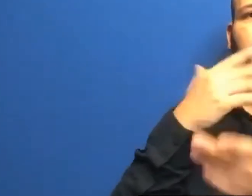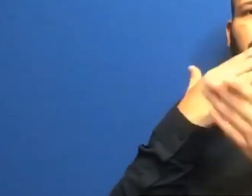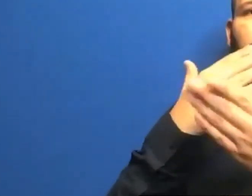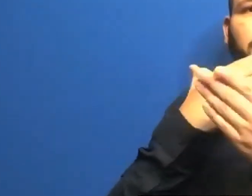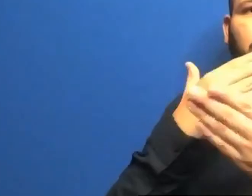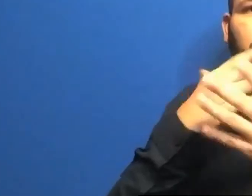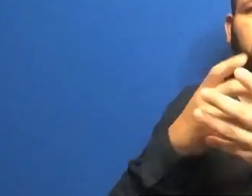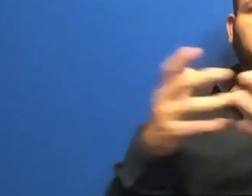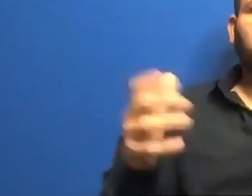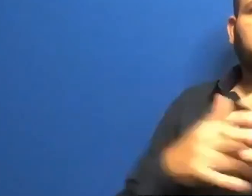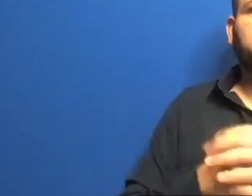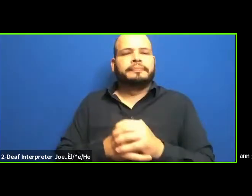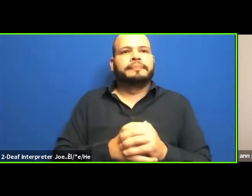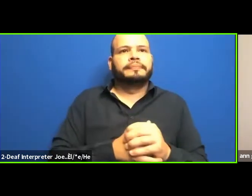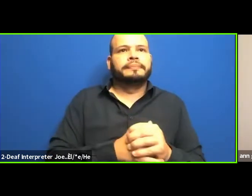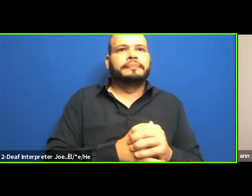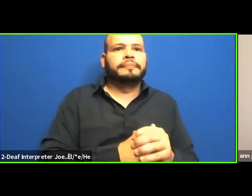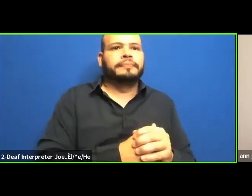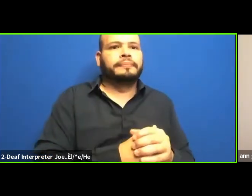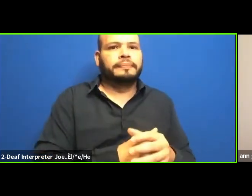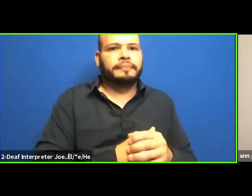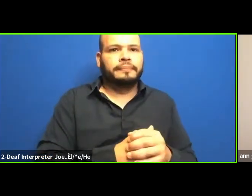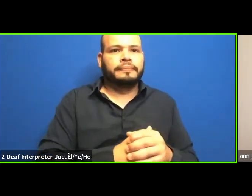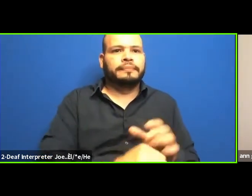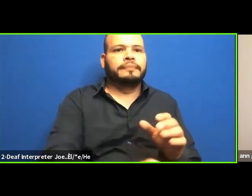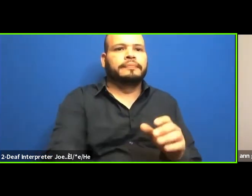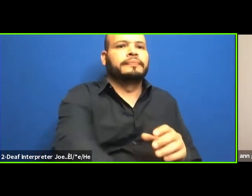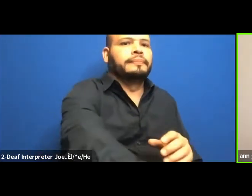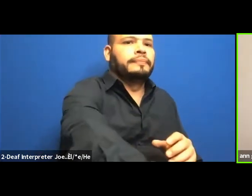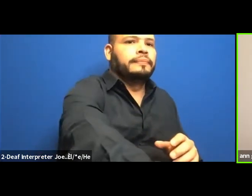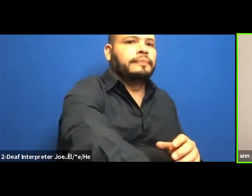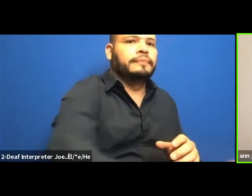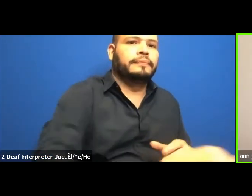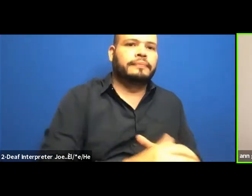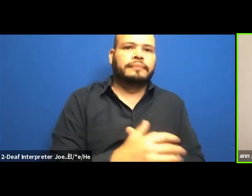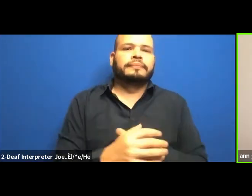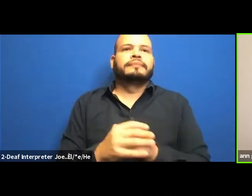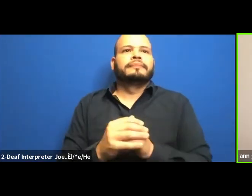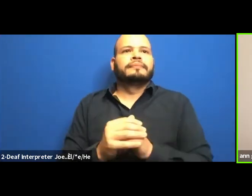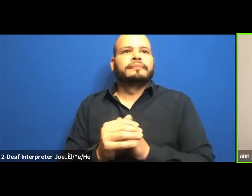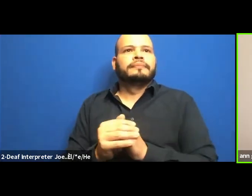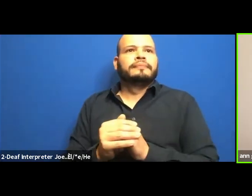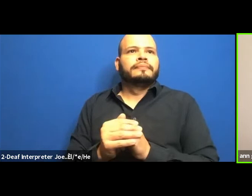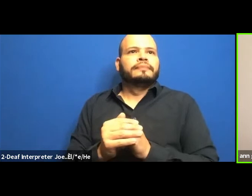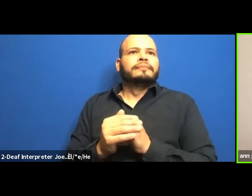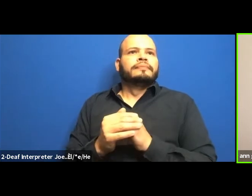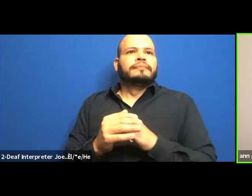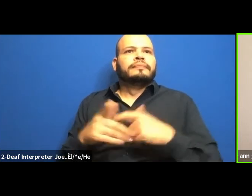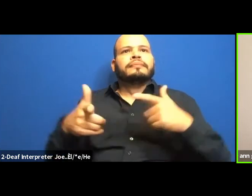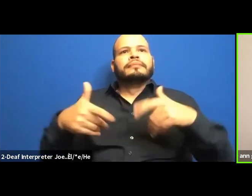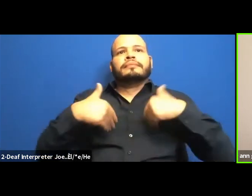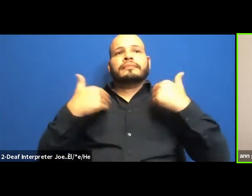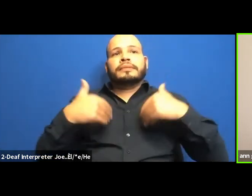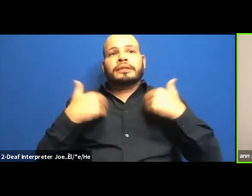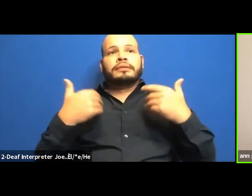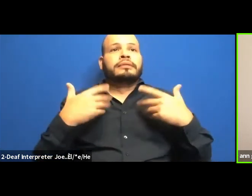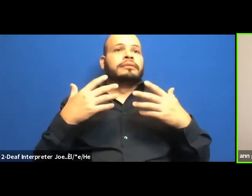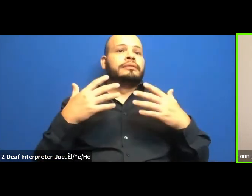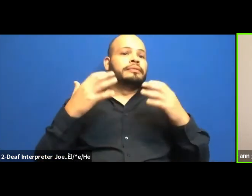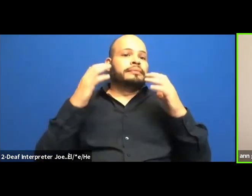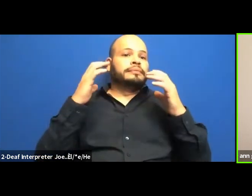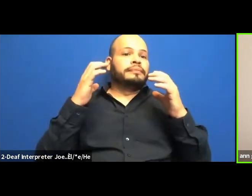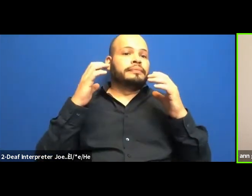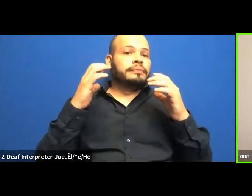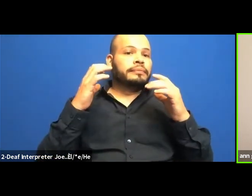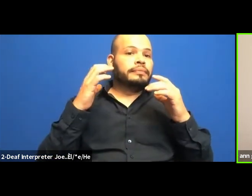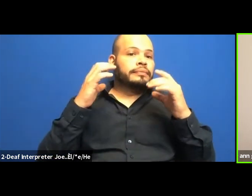Thank you. To our young people and educators and activists out there, I'd say just